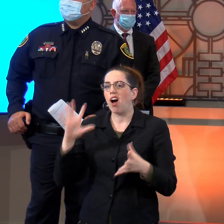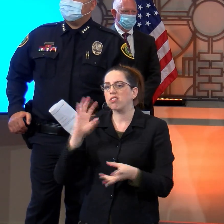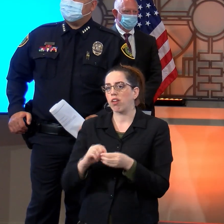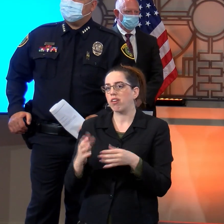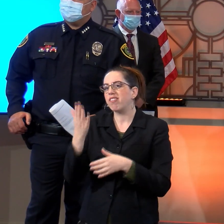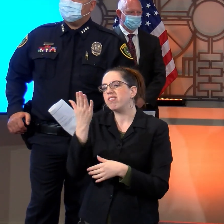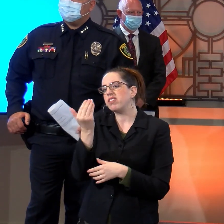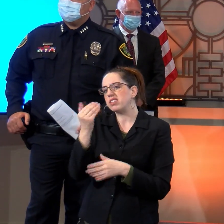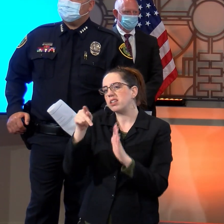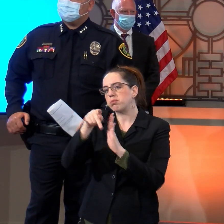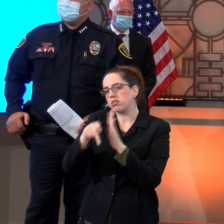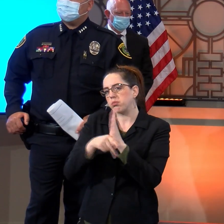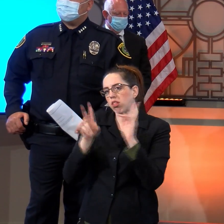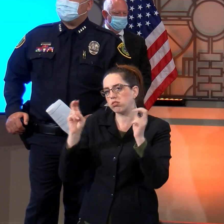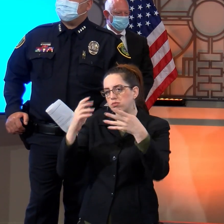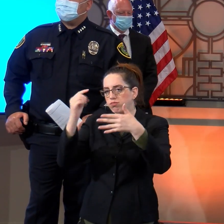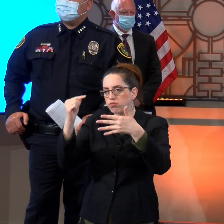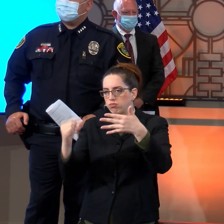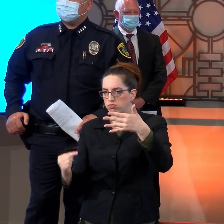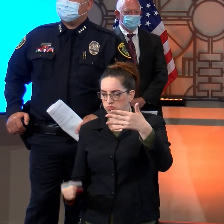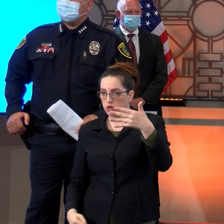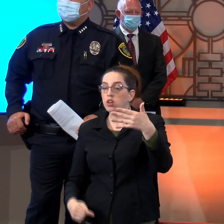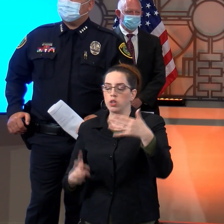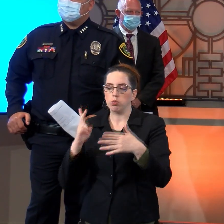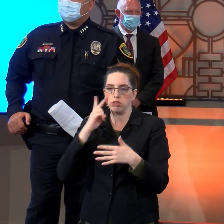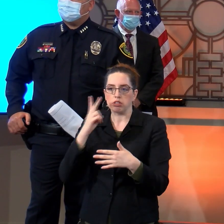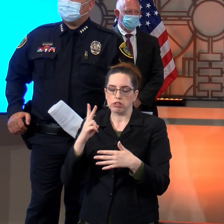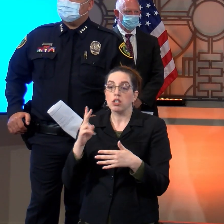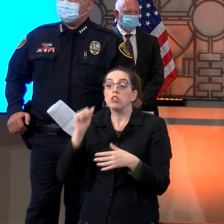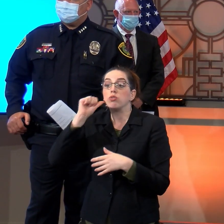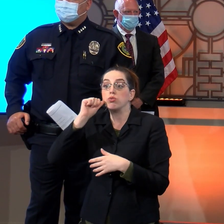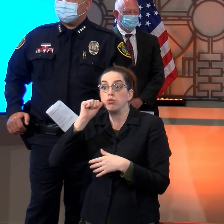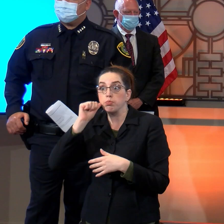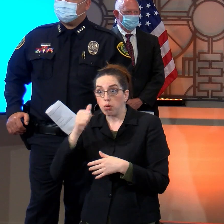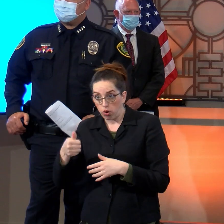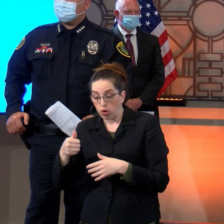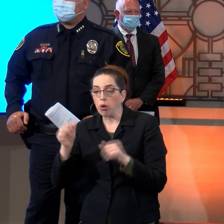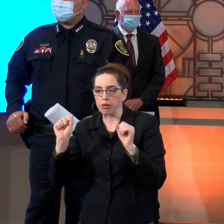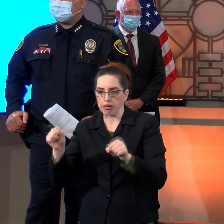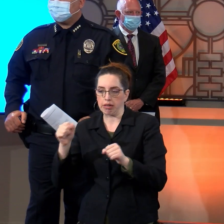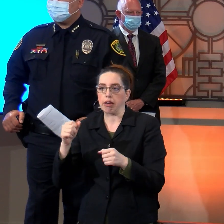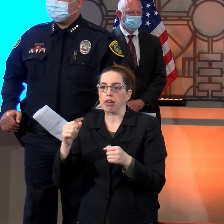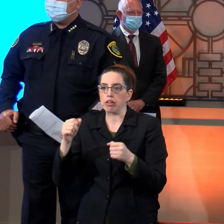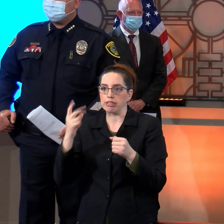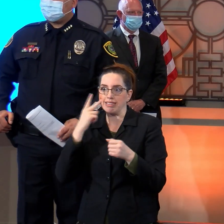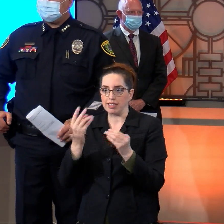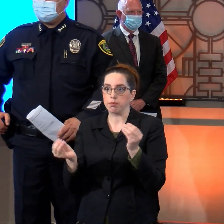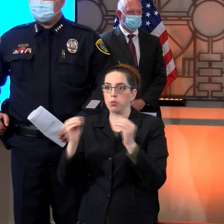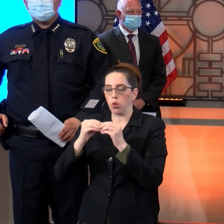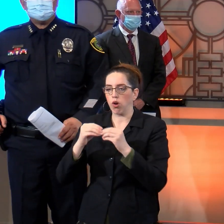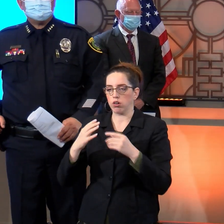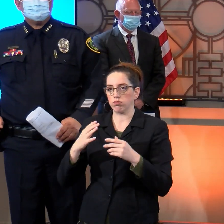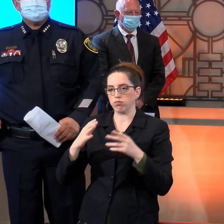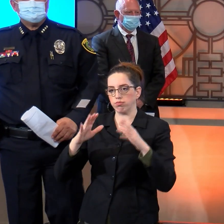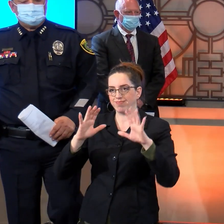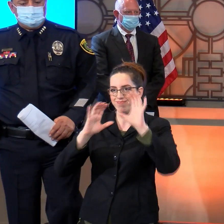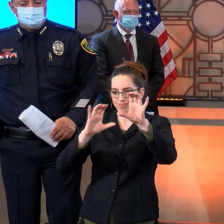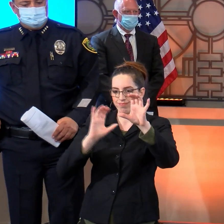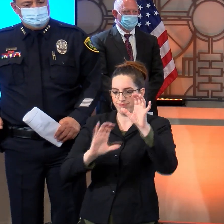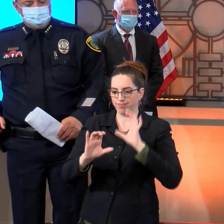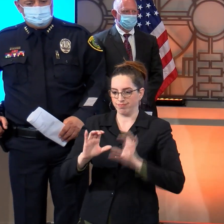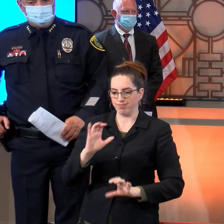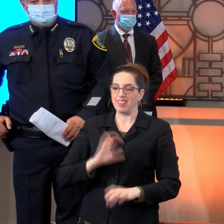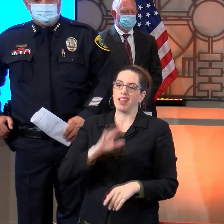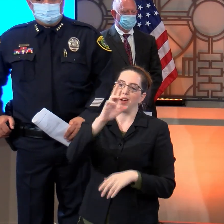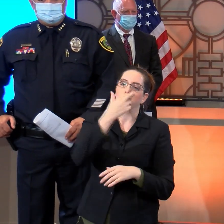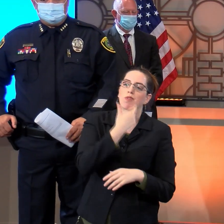workplace principles, which you'll see now. Starting tomorrow, you'll actually be able to see by segment. Think about